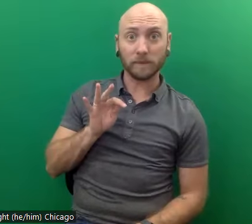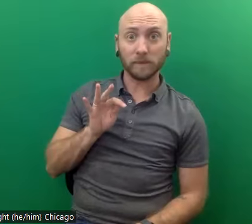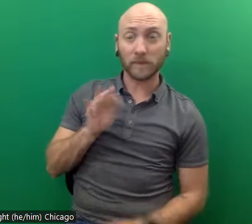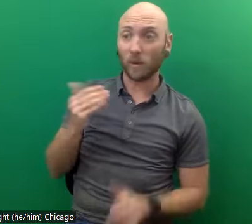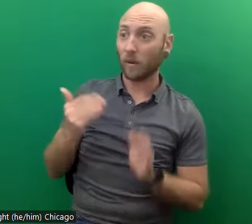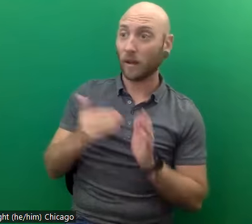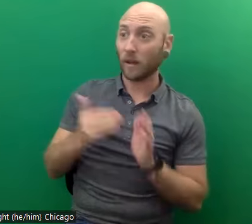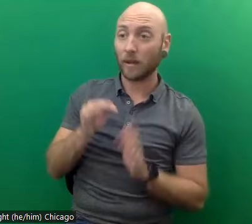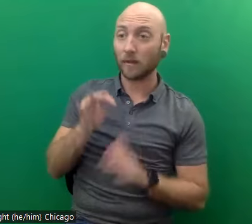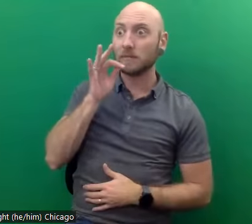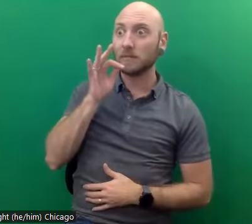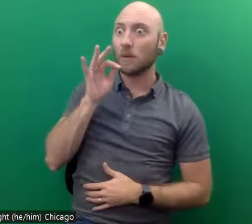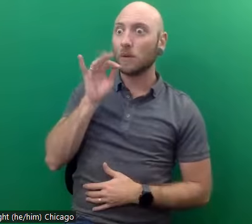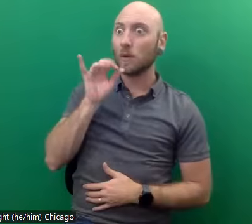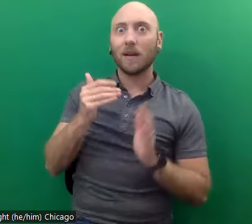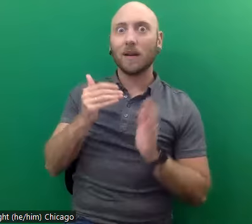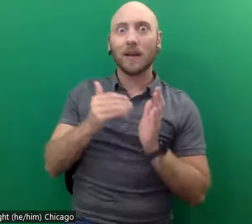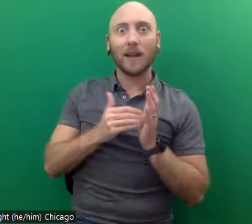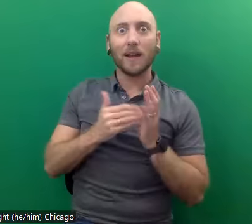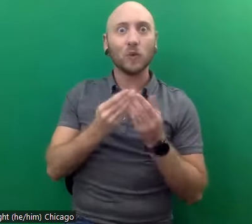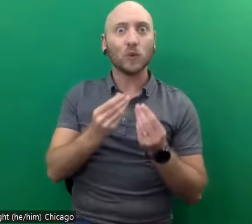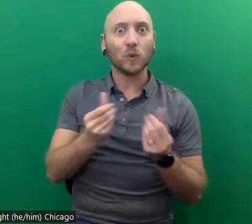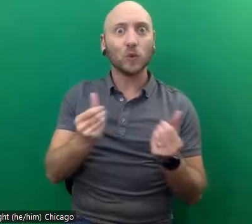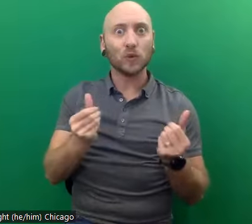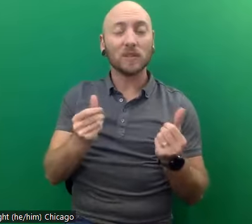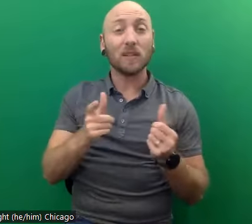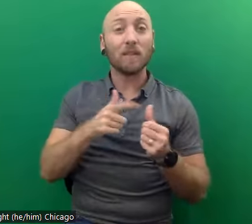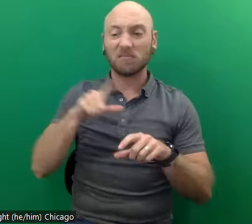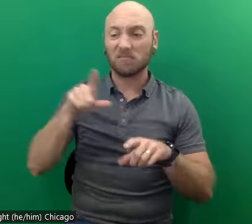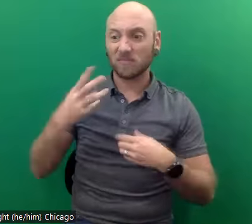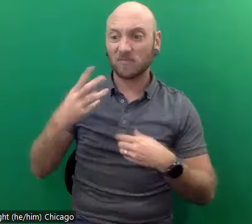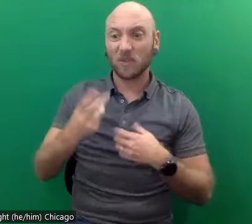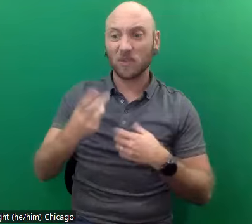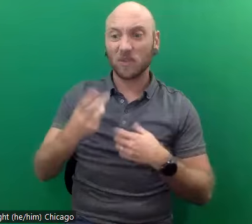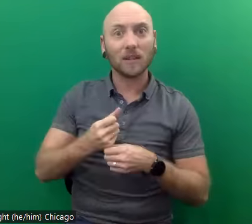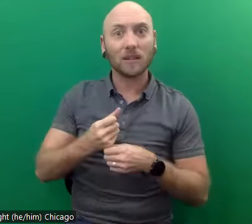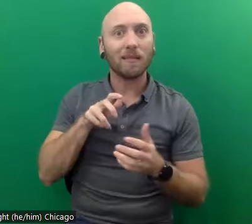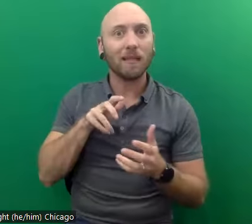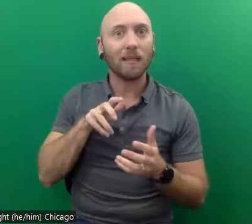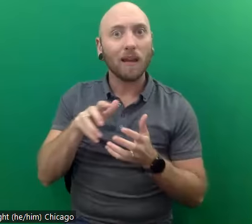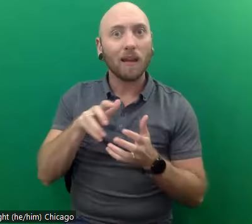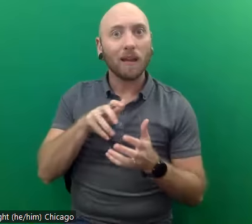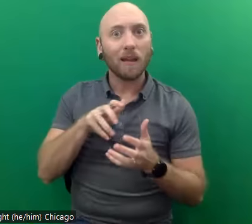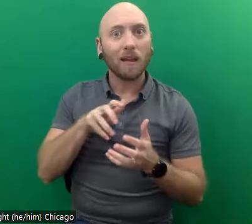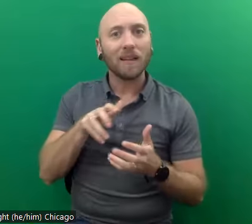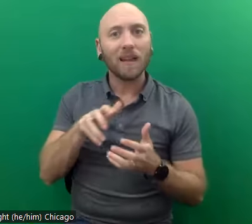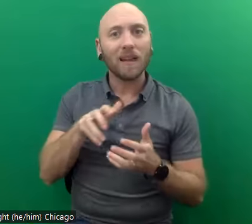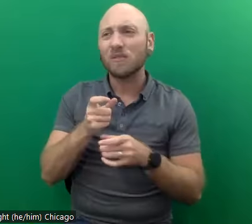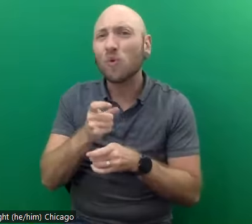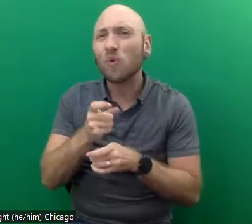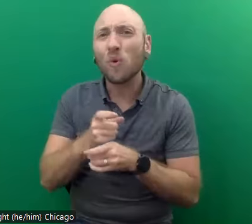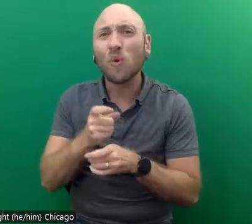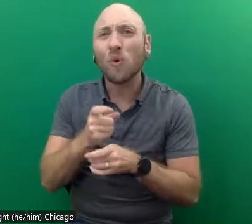solution. For the first time in years, I was able to laugh. I was able to joke around with other